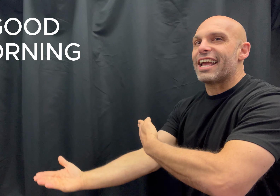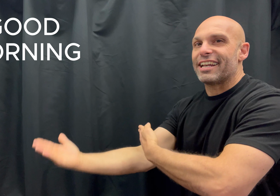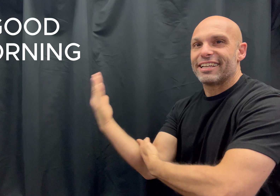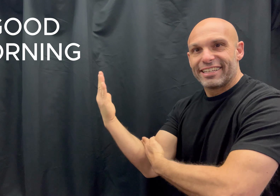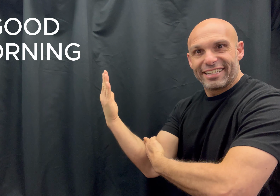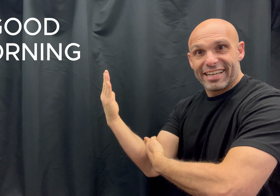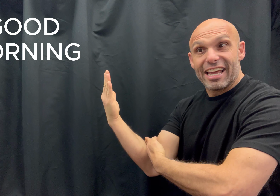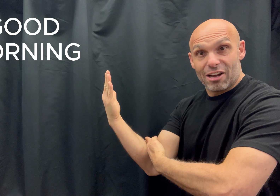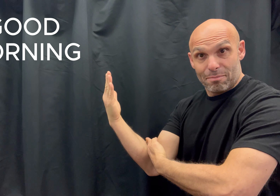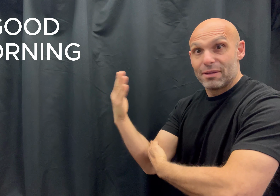hand and up.